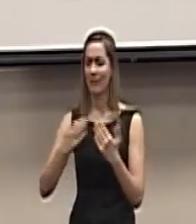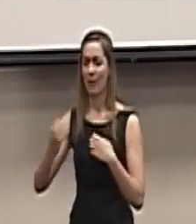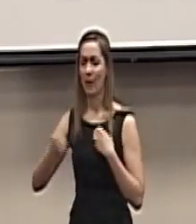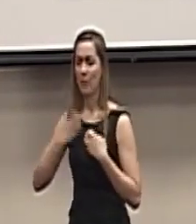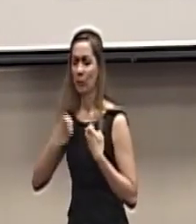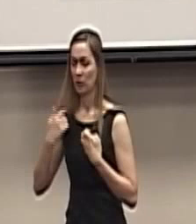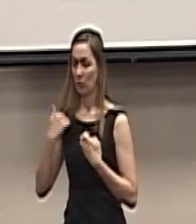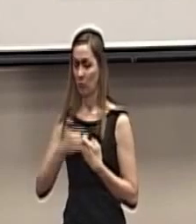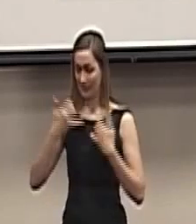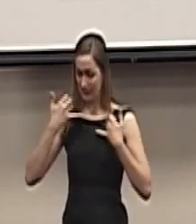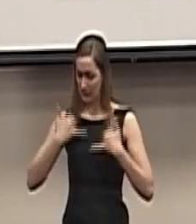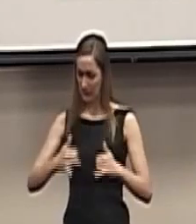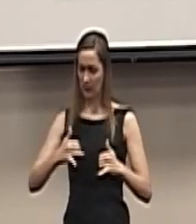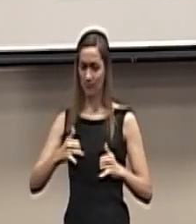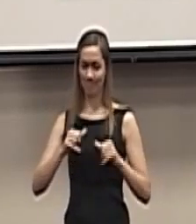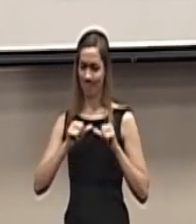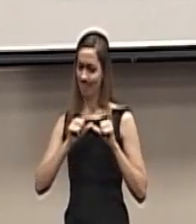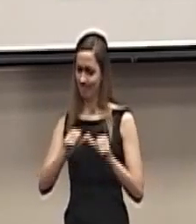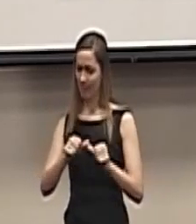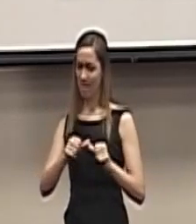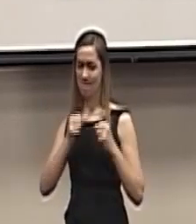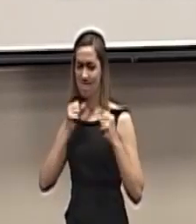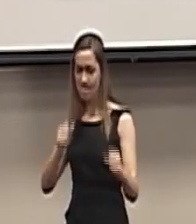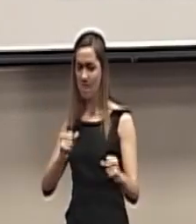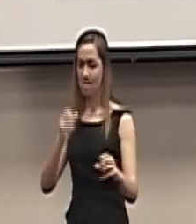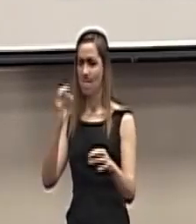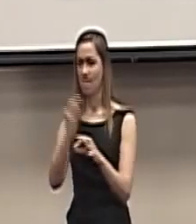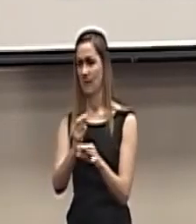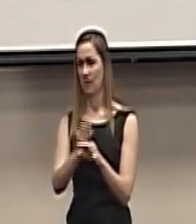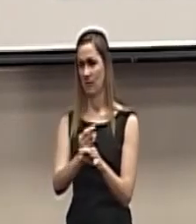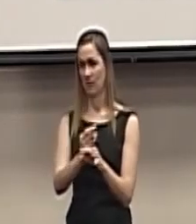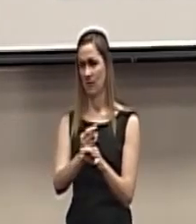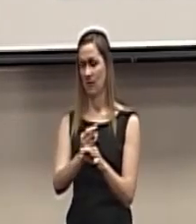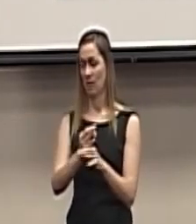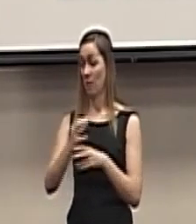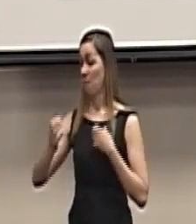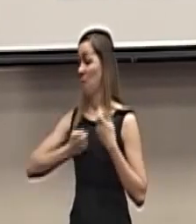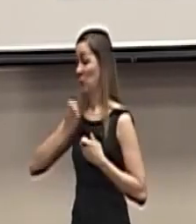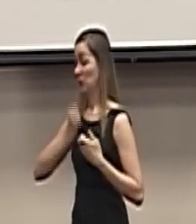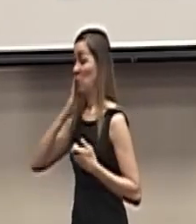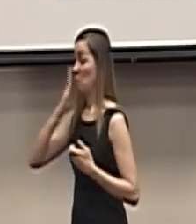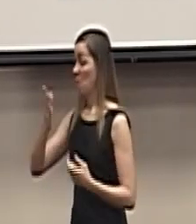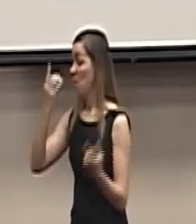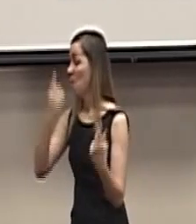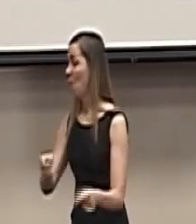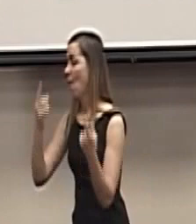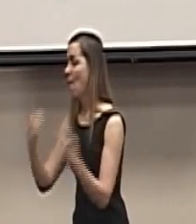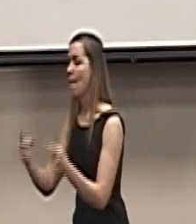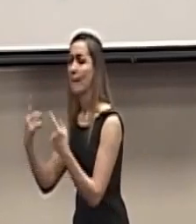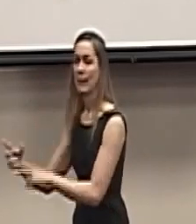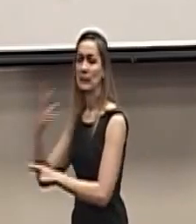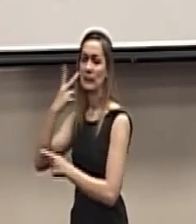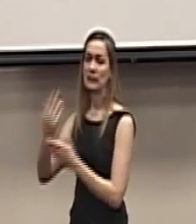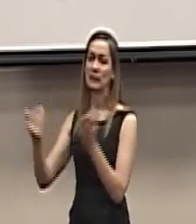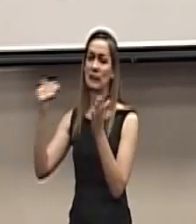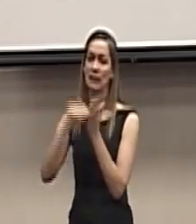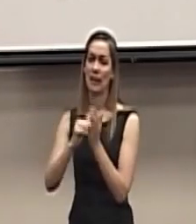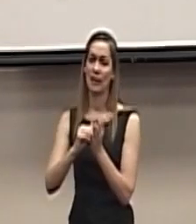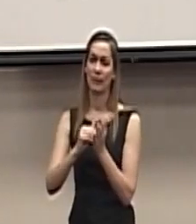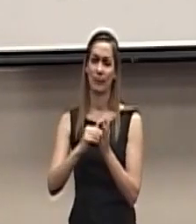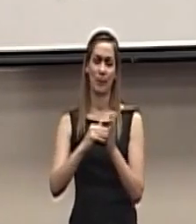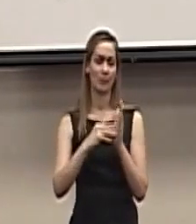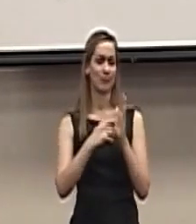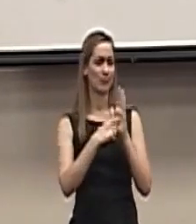we still remain firm in our faith. So emotion is going to happen. Well, we see this again. I want to show you another